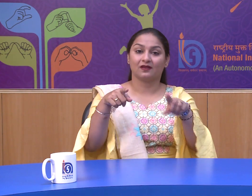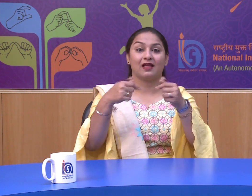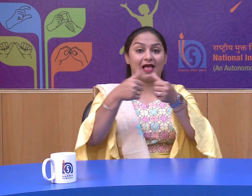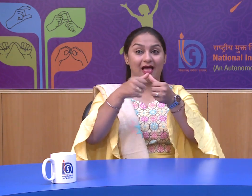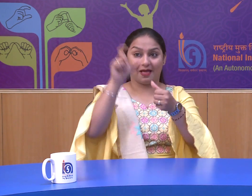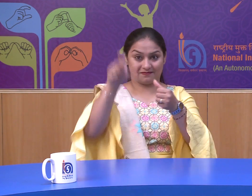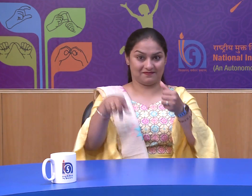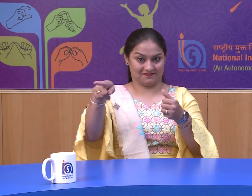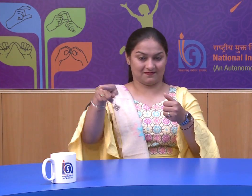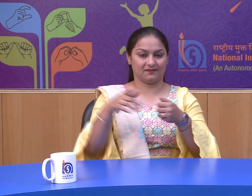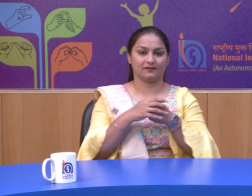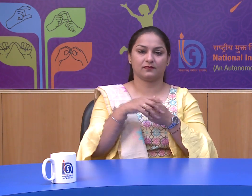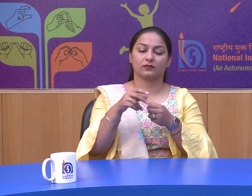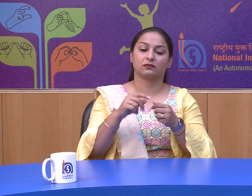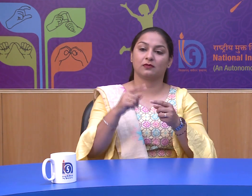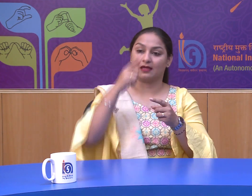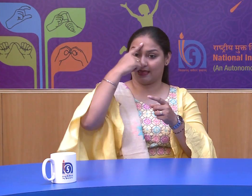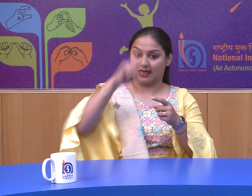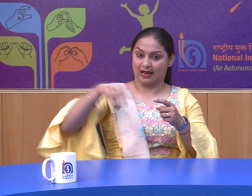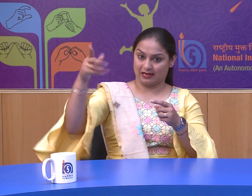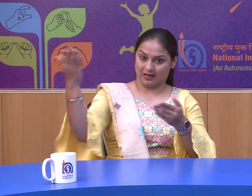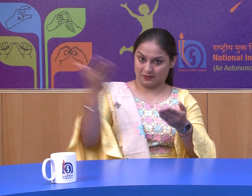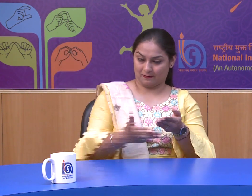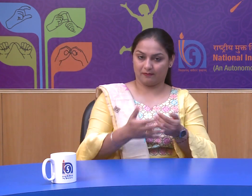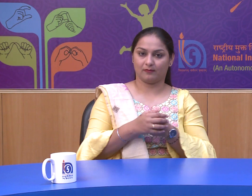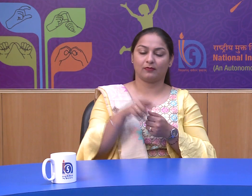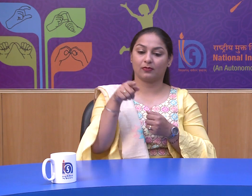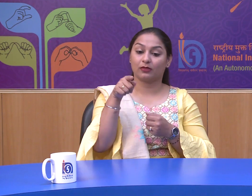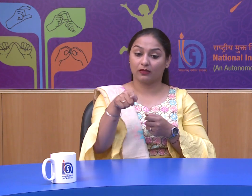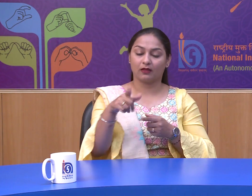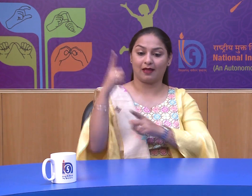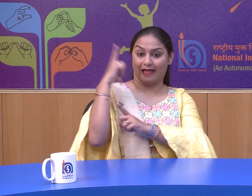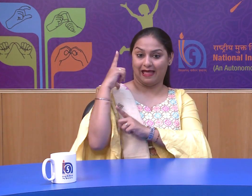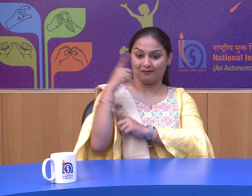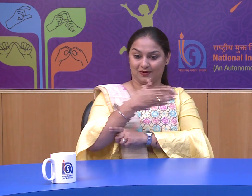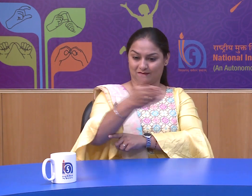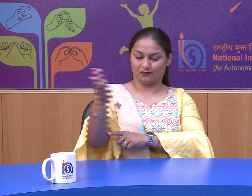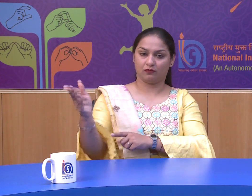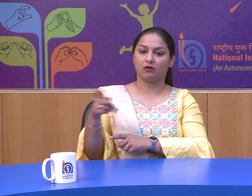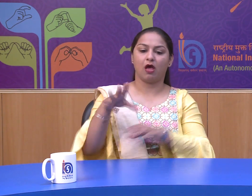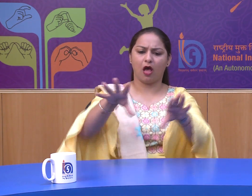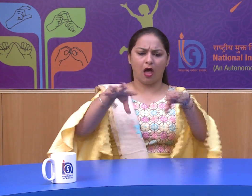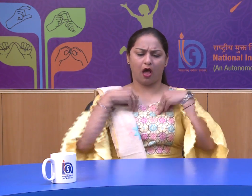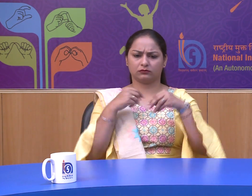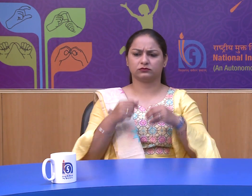Alexander towards India, his army refused to march